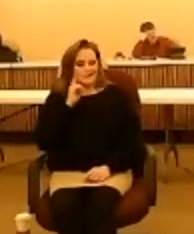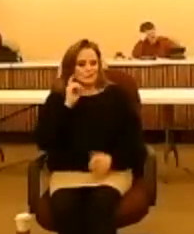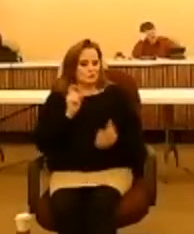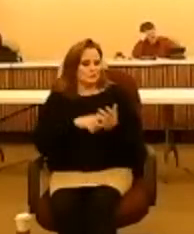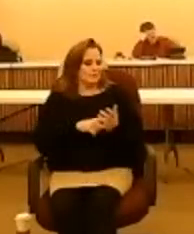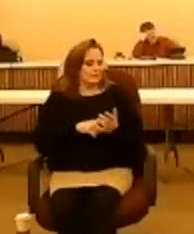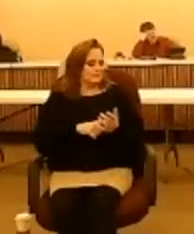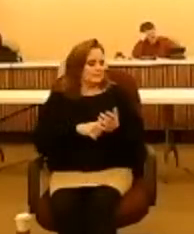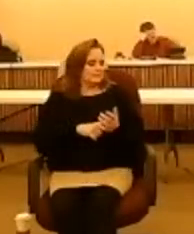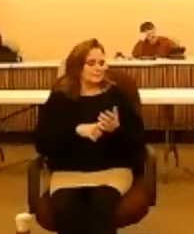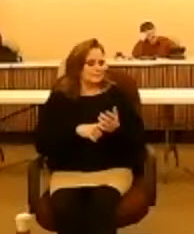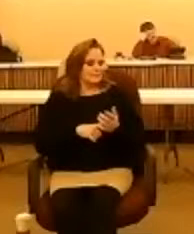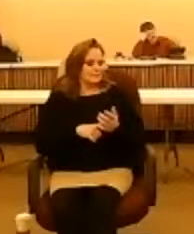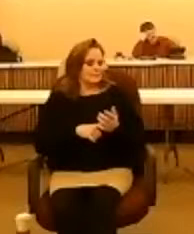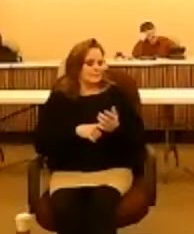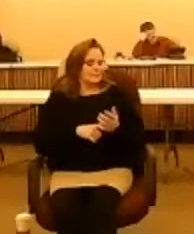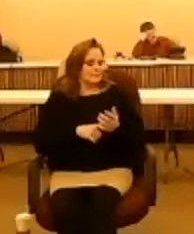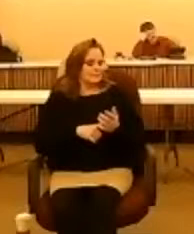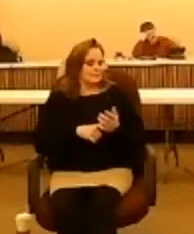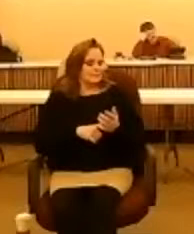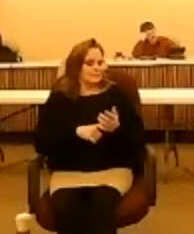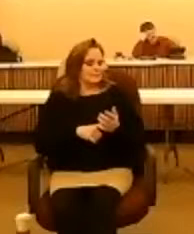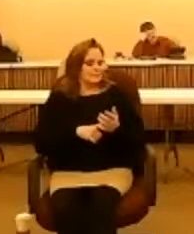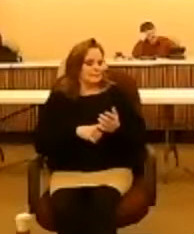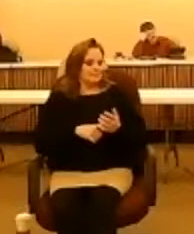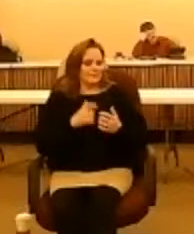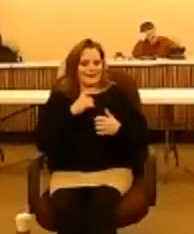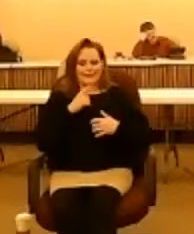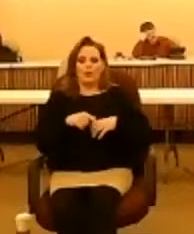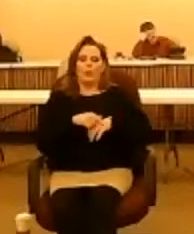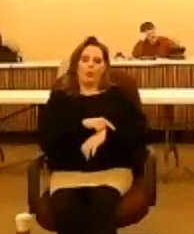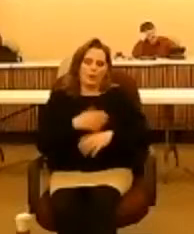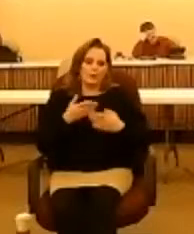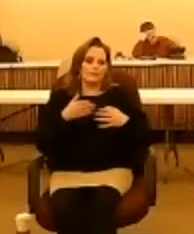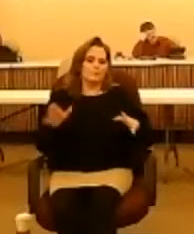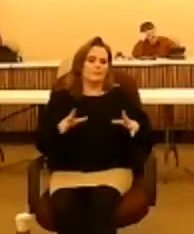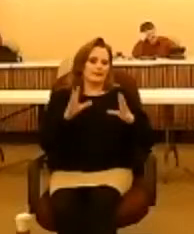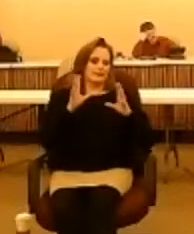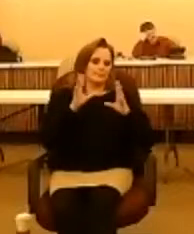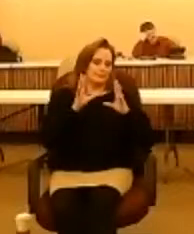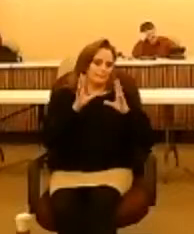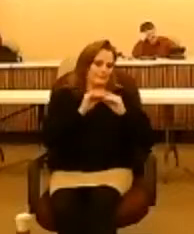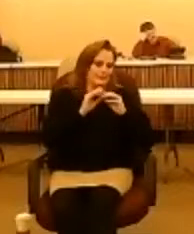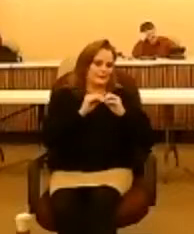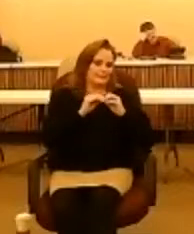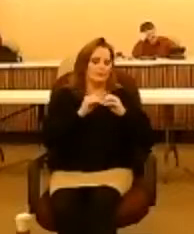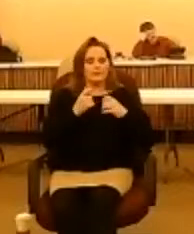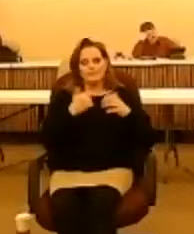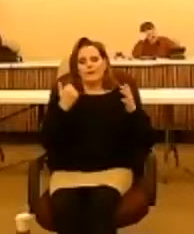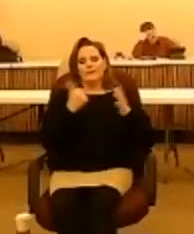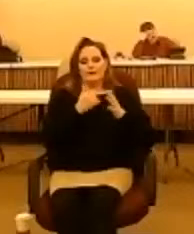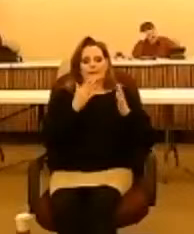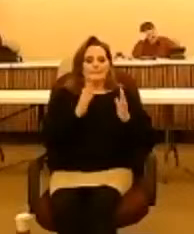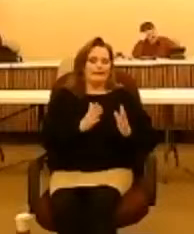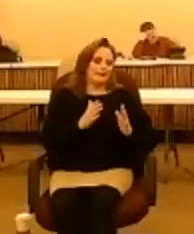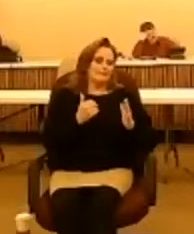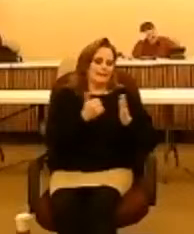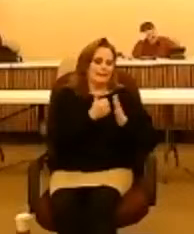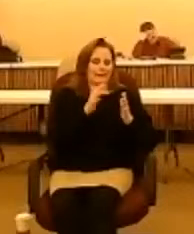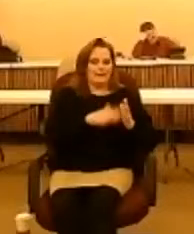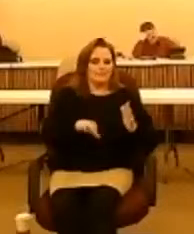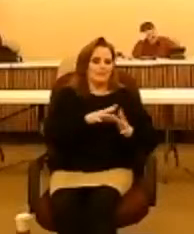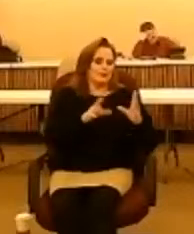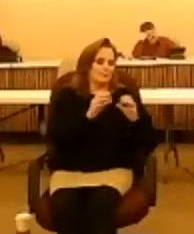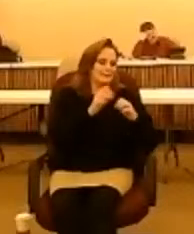with all the long public hearing yesterday, or excuse me, neighborhood meeting, I never got the chance to call the